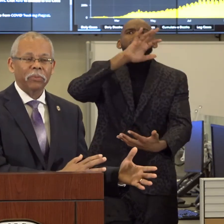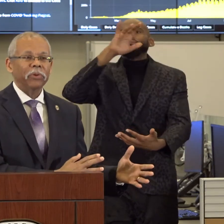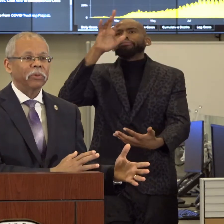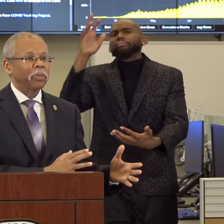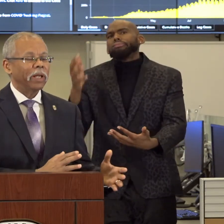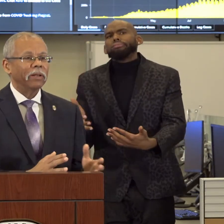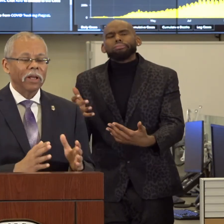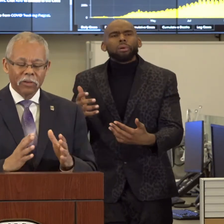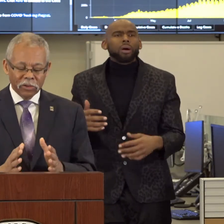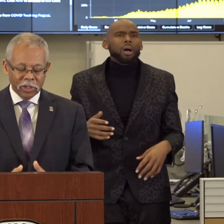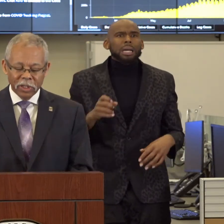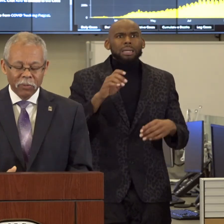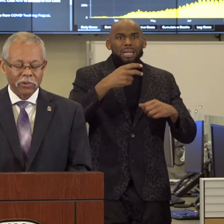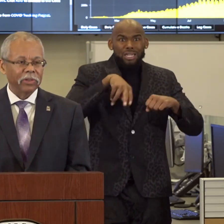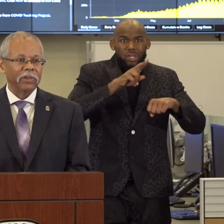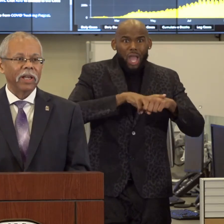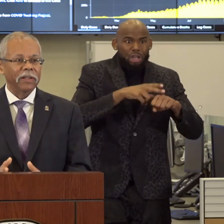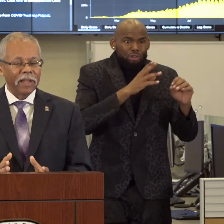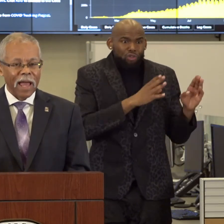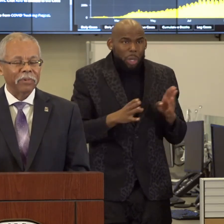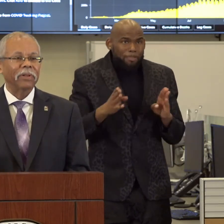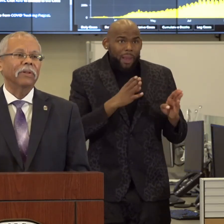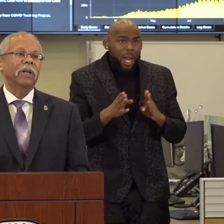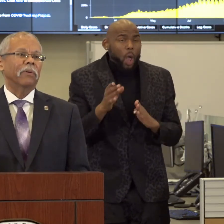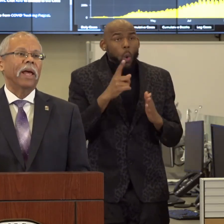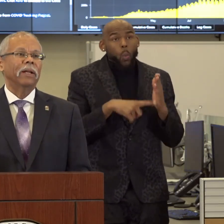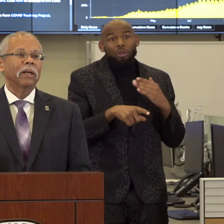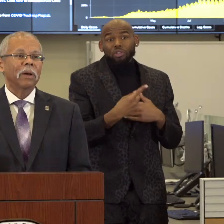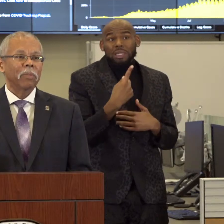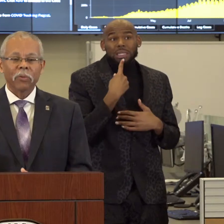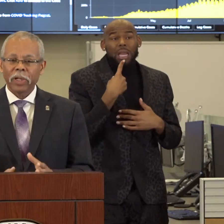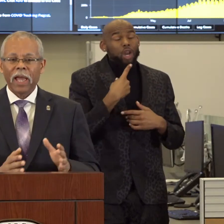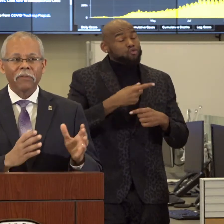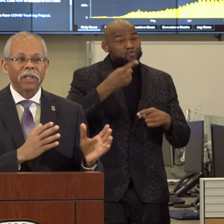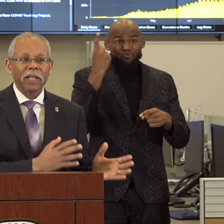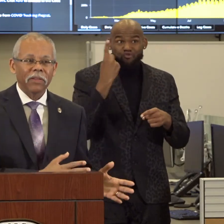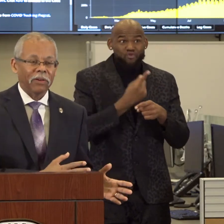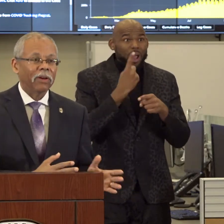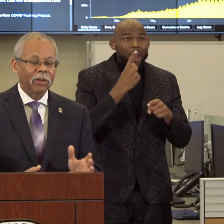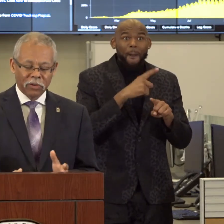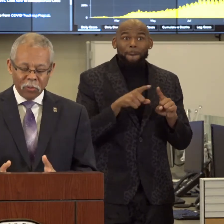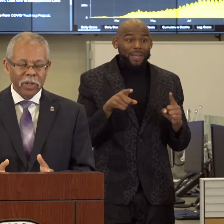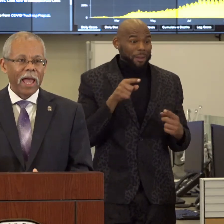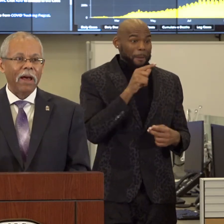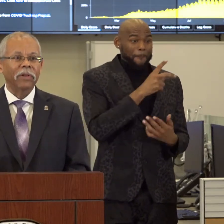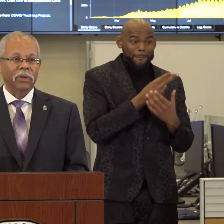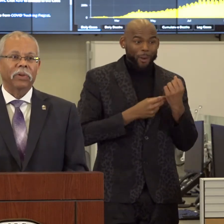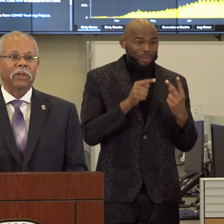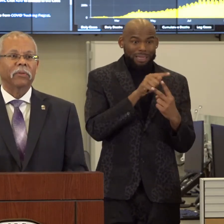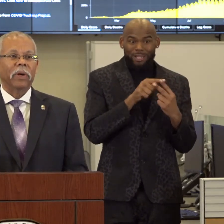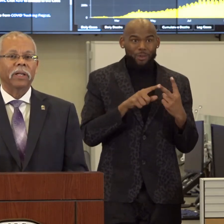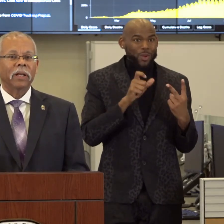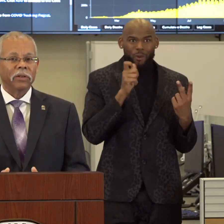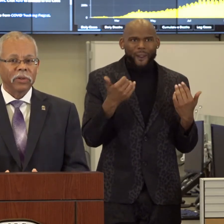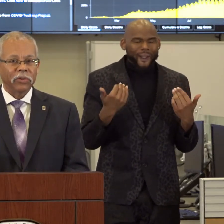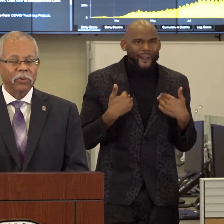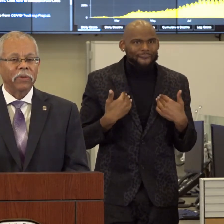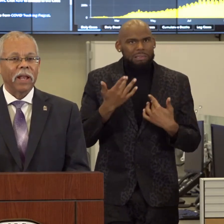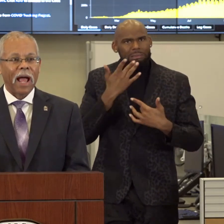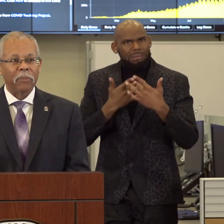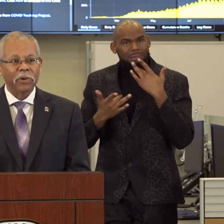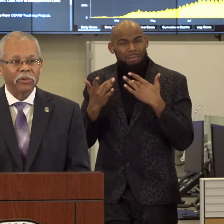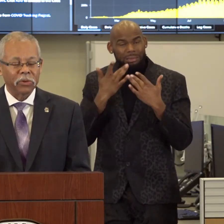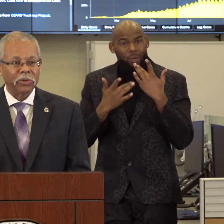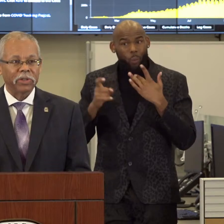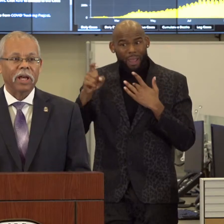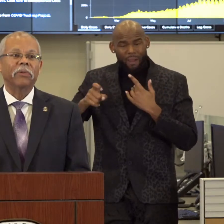national distribution plan, what she's saying is absolutely correct. But we have neither. So we have to do it this way to ensure